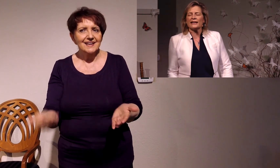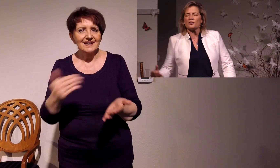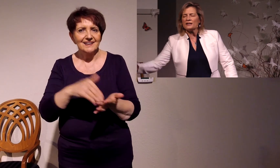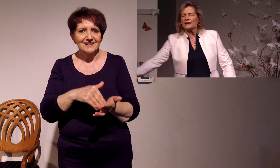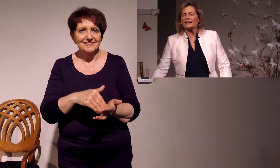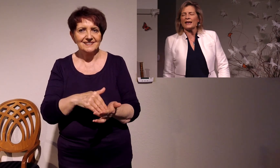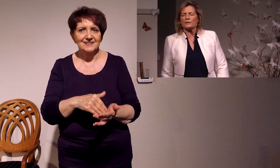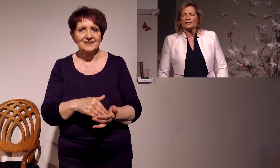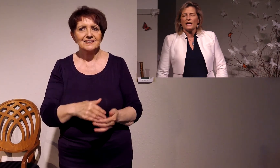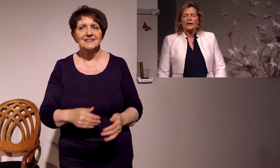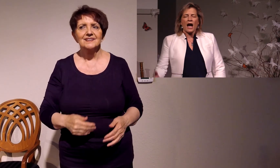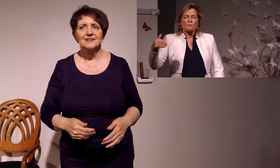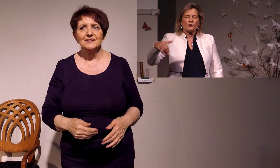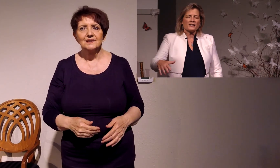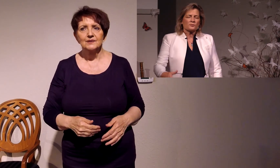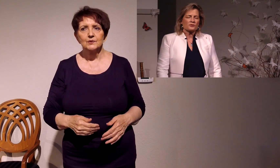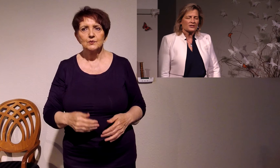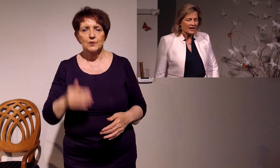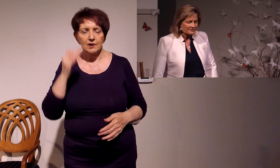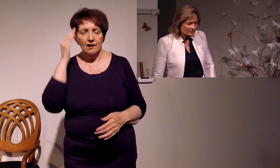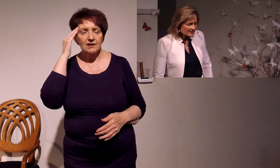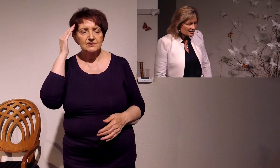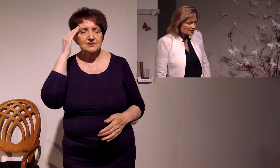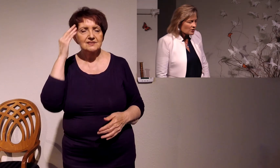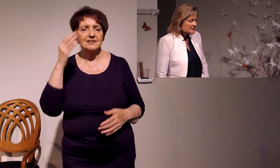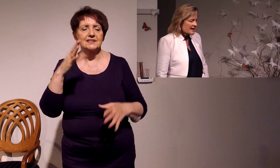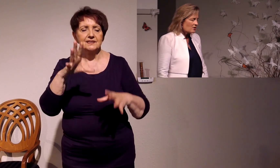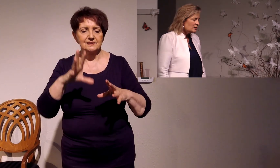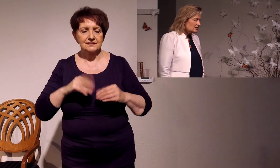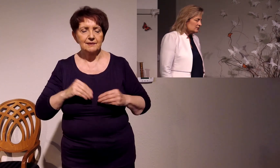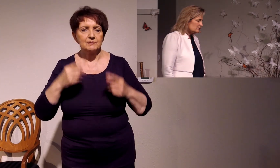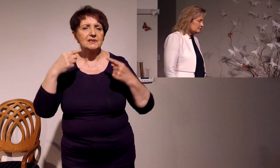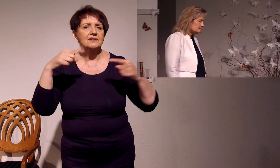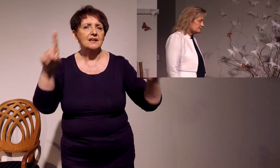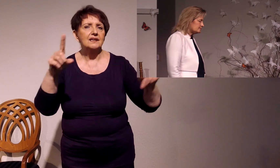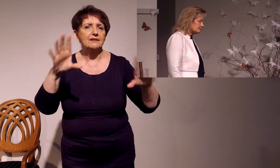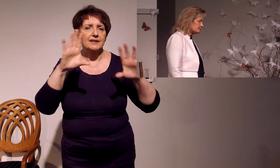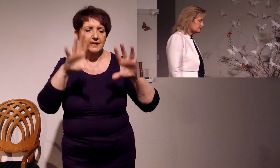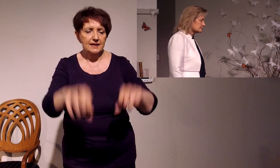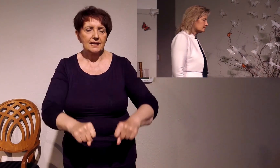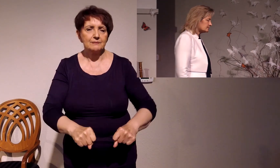accepting, declaring, and claiming our prosperous life right here and right now.